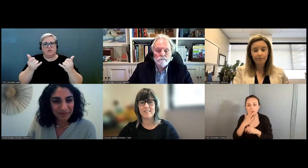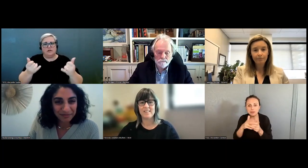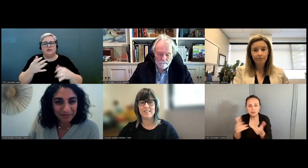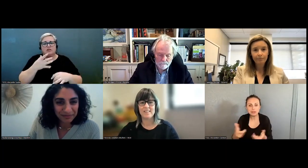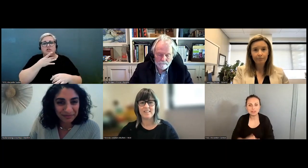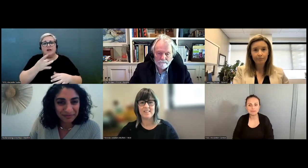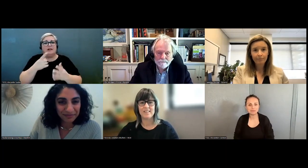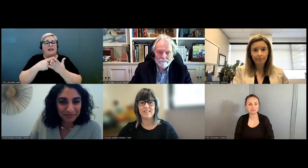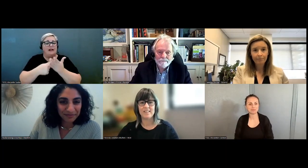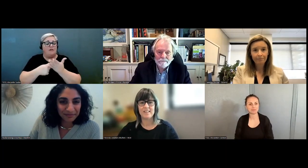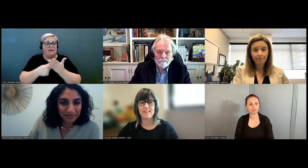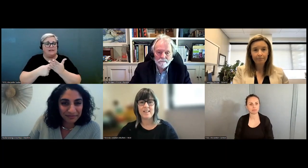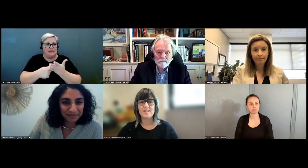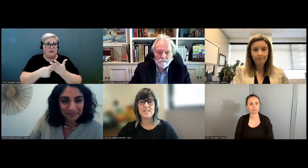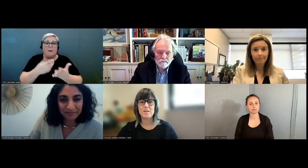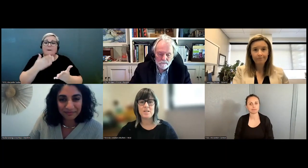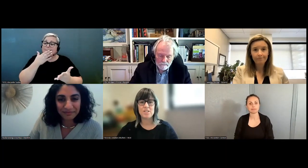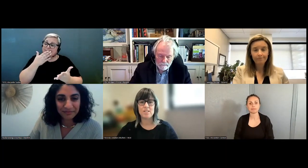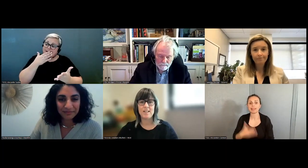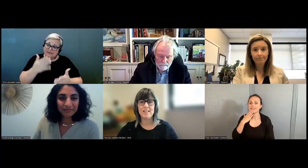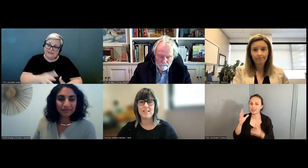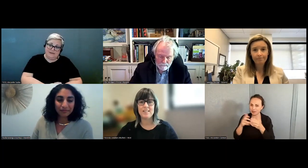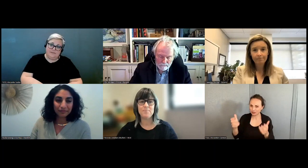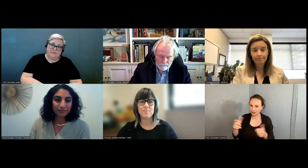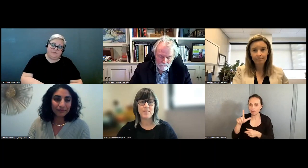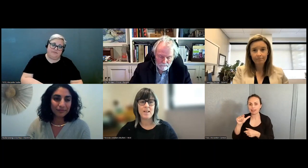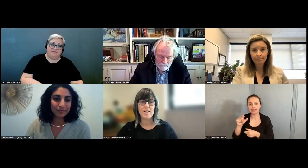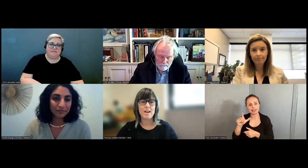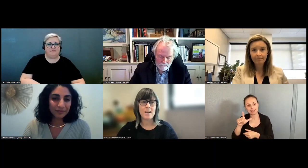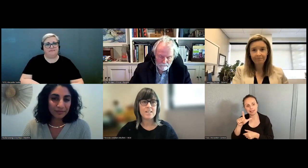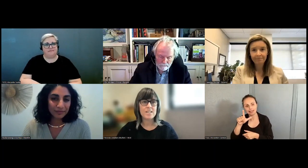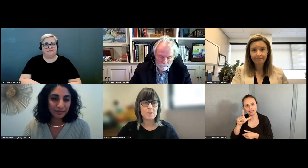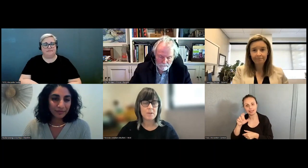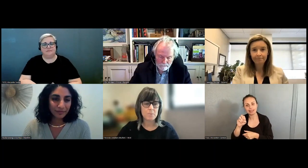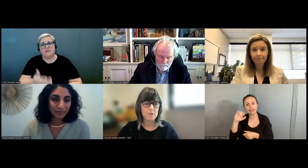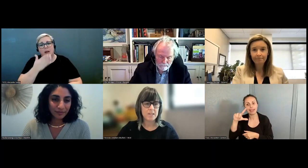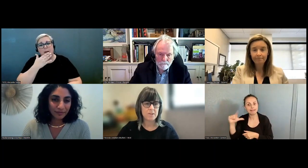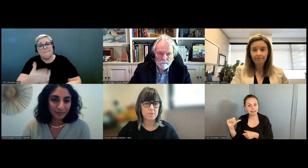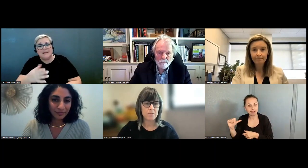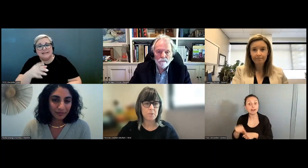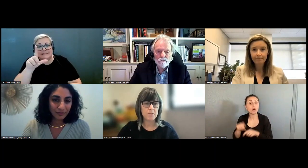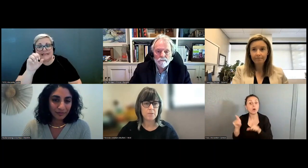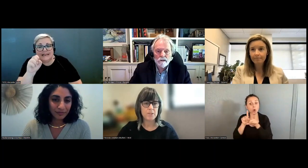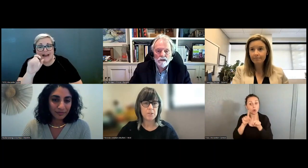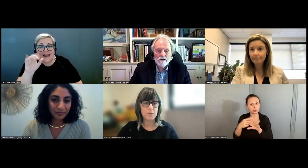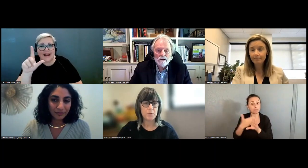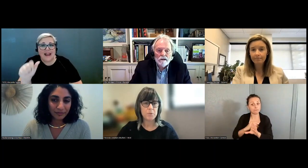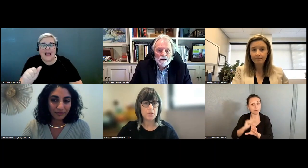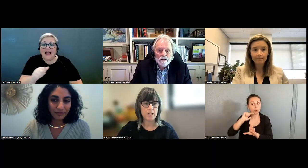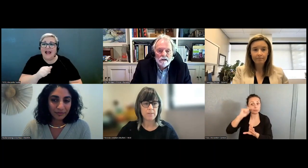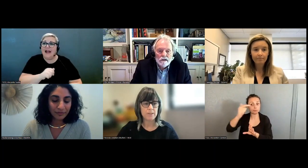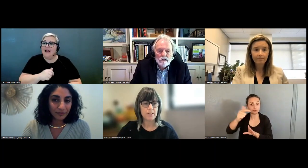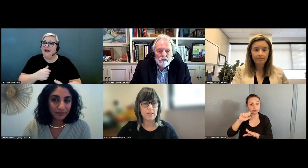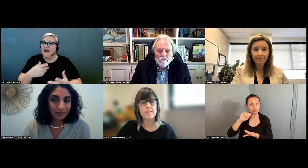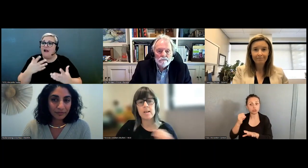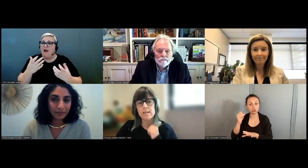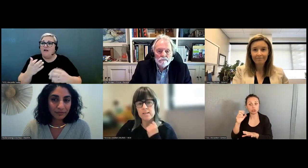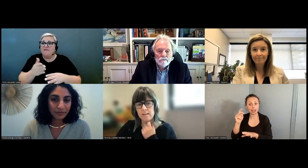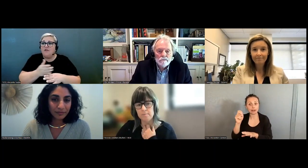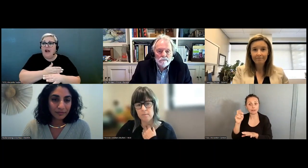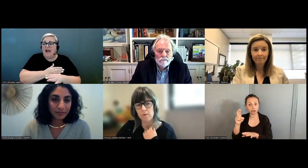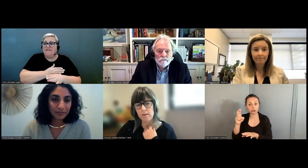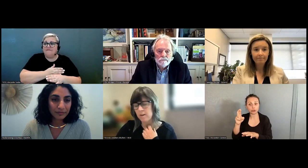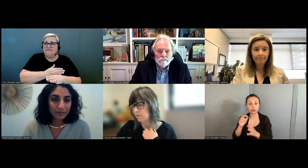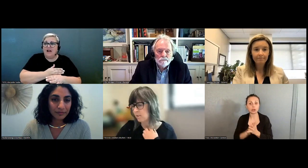much. Thanks so much, Leila. I just wanted to point out before we move to Jennifer is